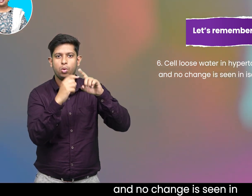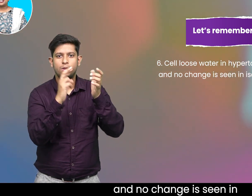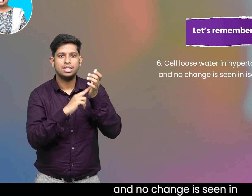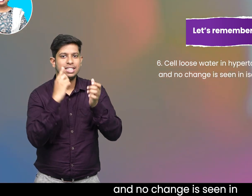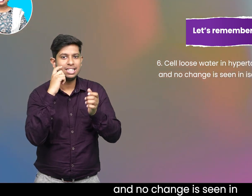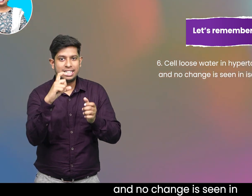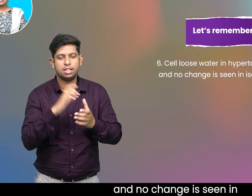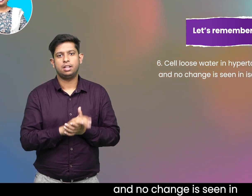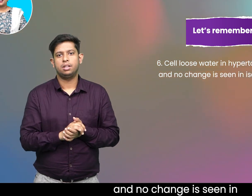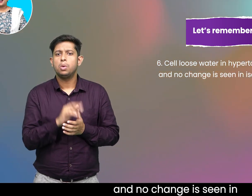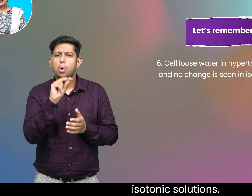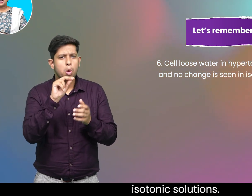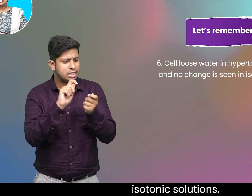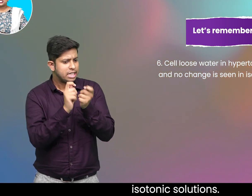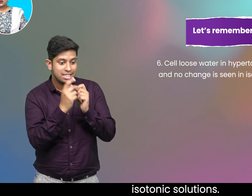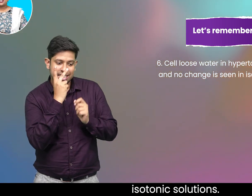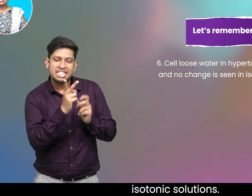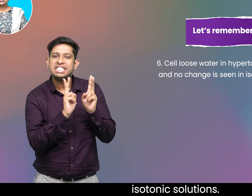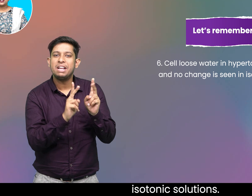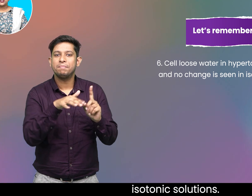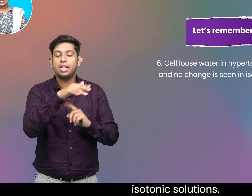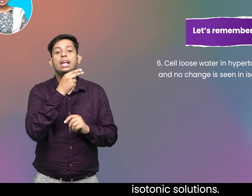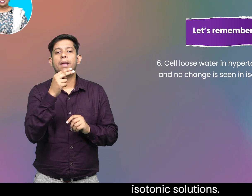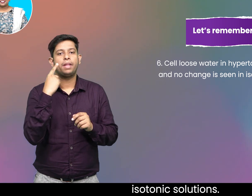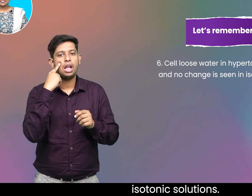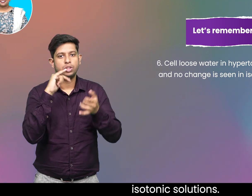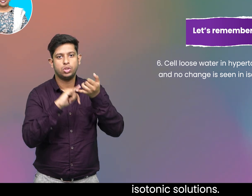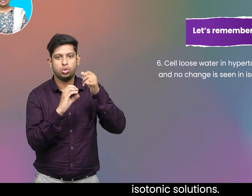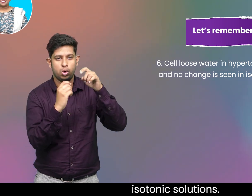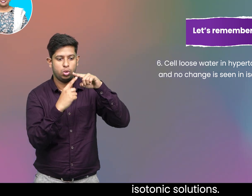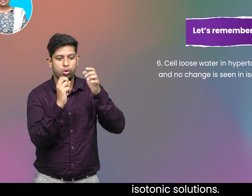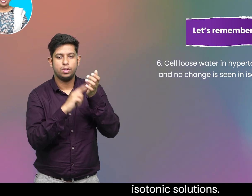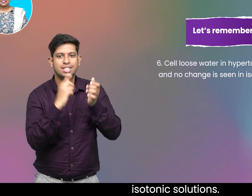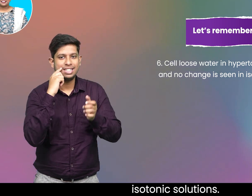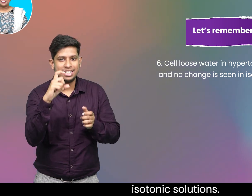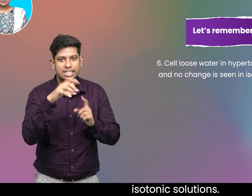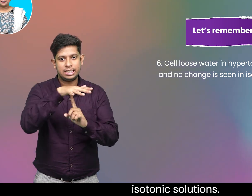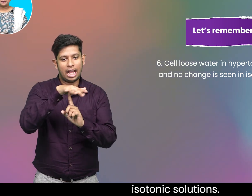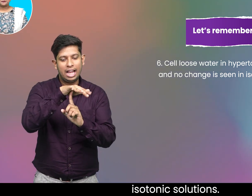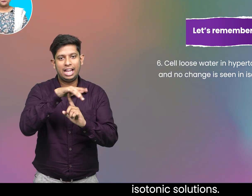change is seen in isotonic solutions.